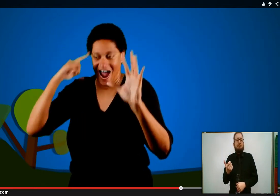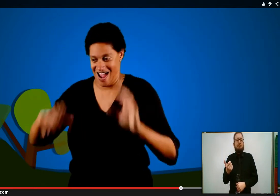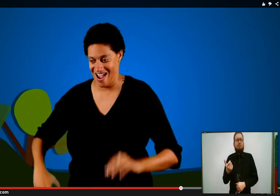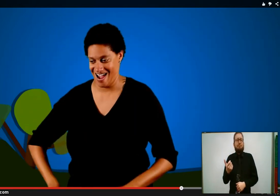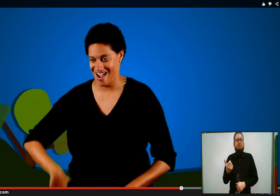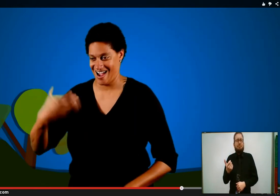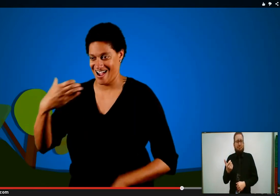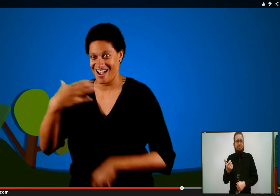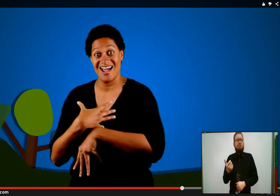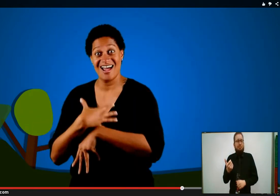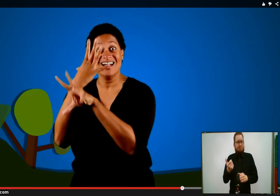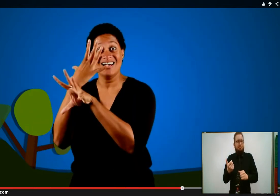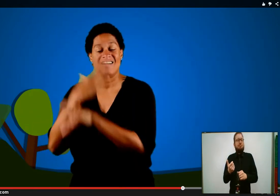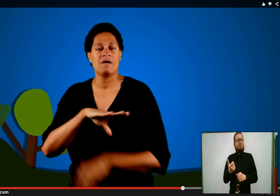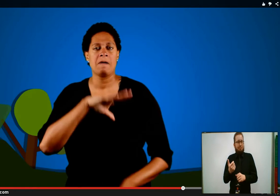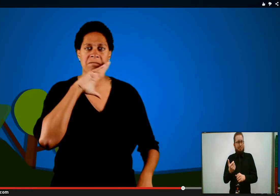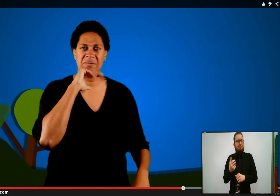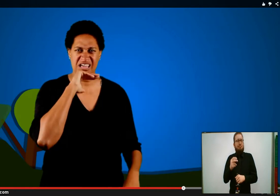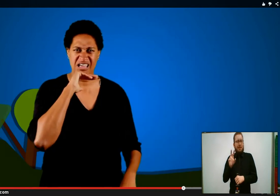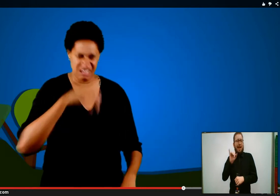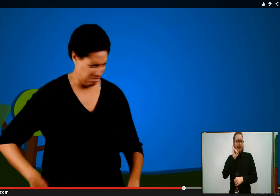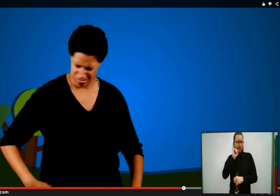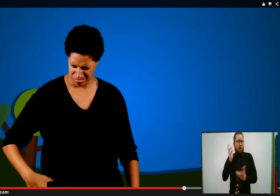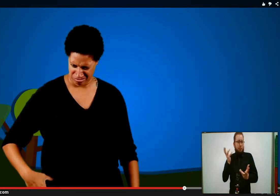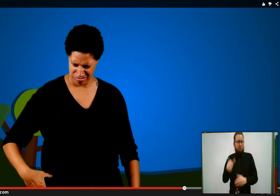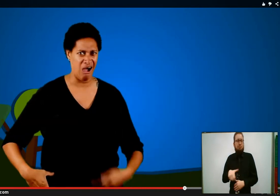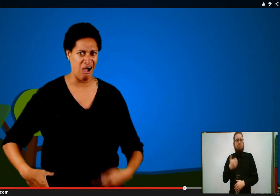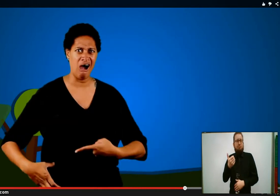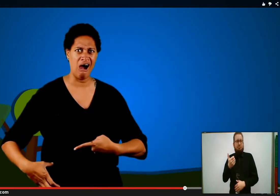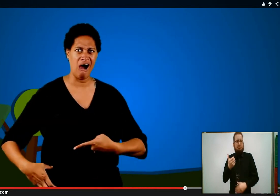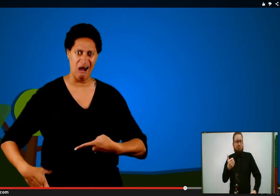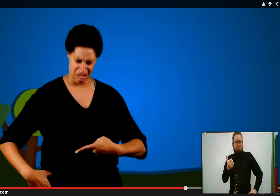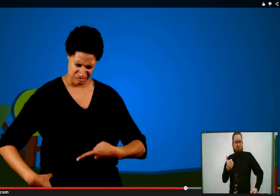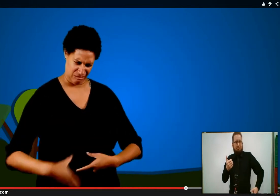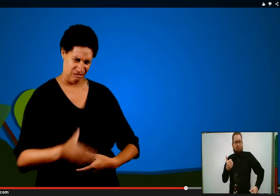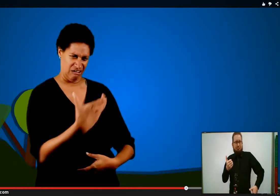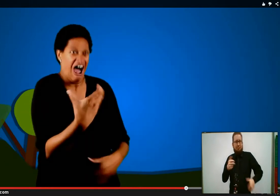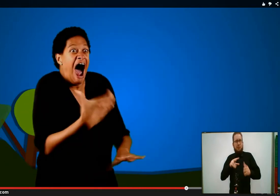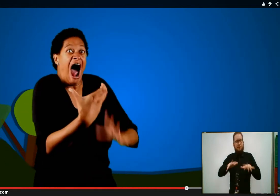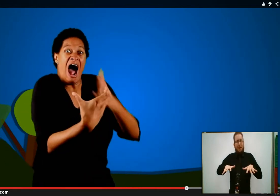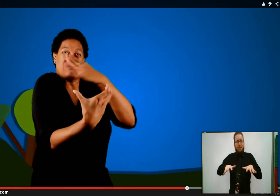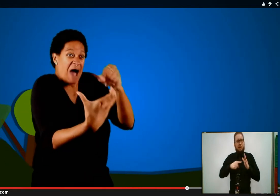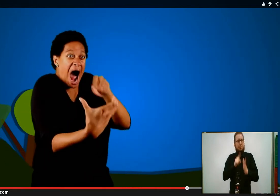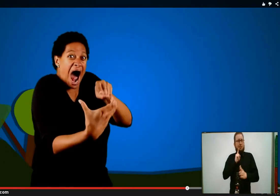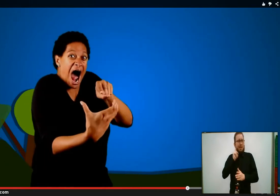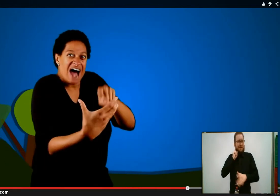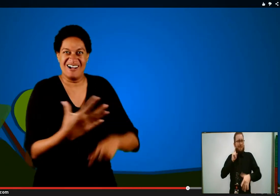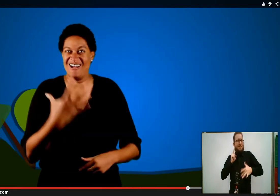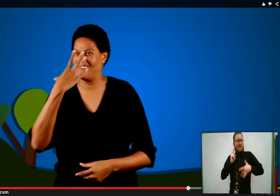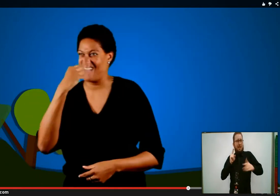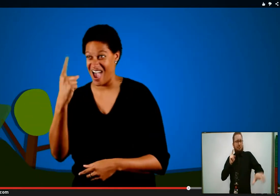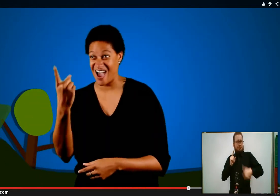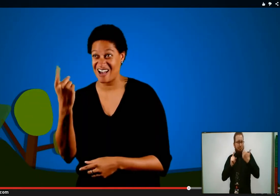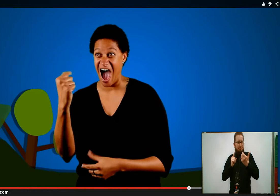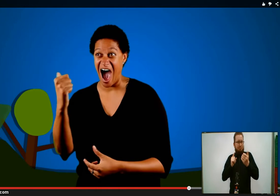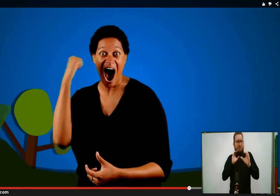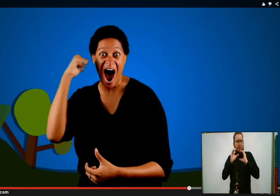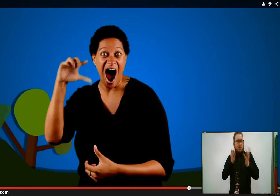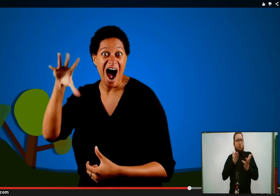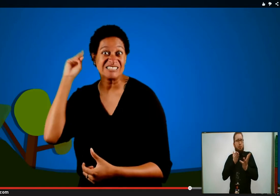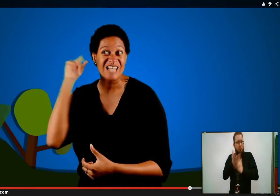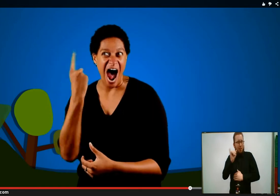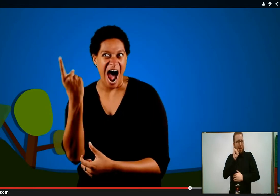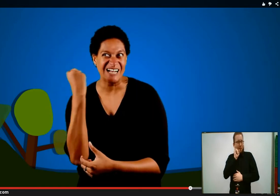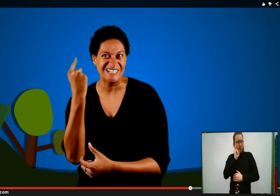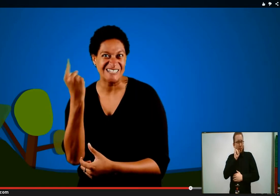So he gets out, that's supposed to be like, the phone. Like an iPhone. It vibrated, you could feel the vibrating. That again shows